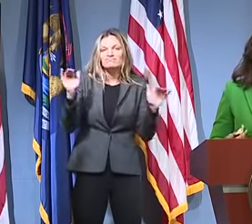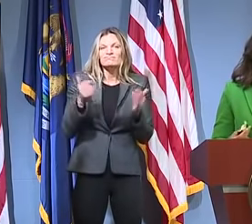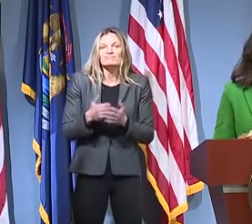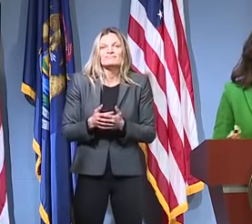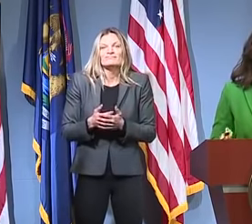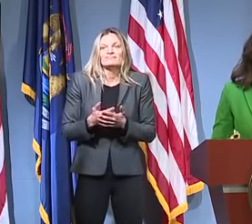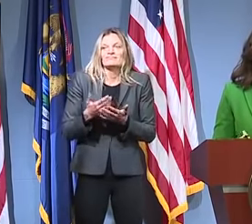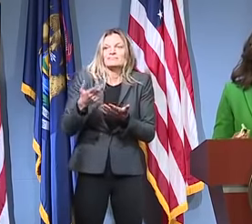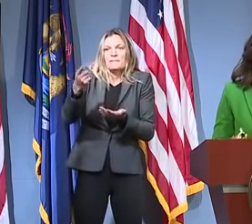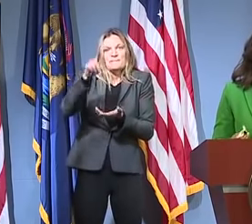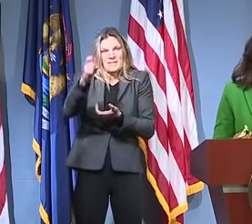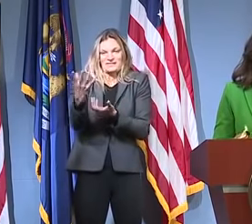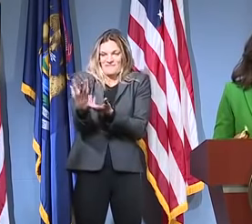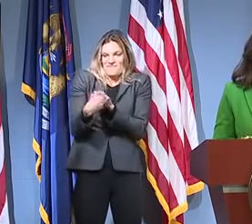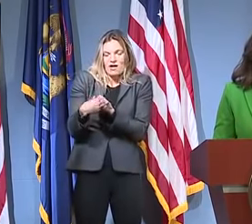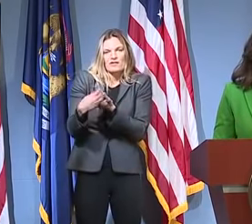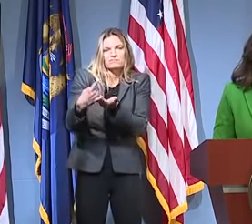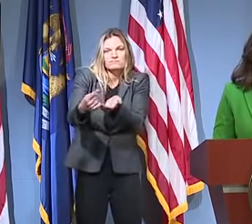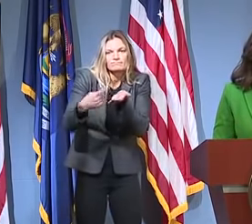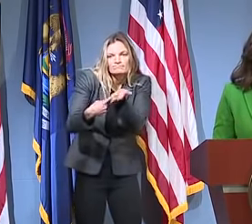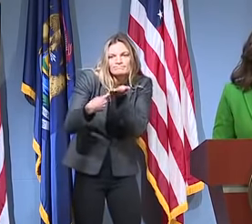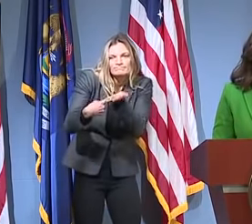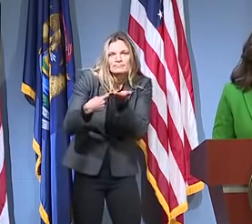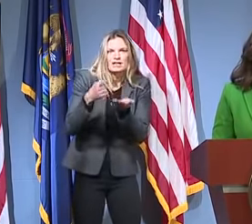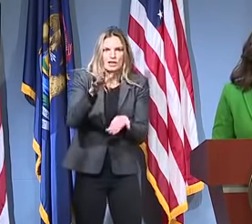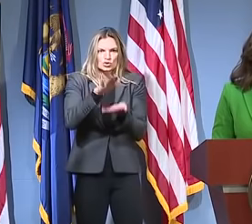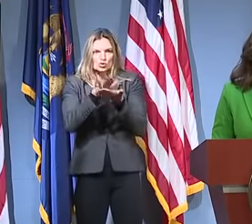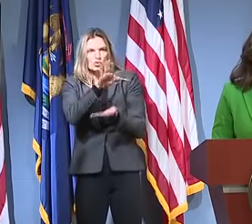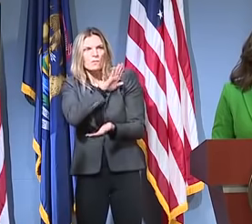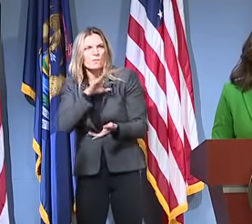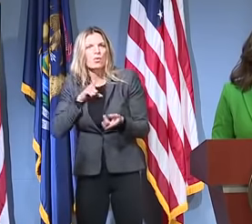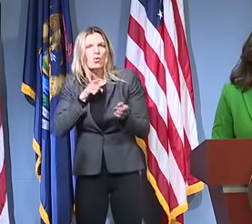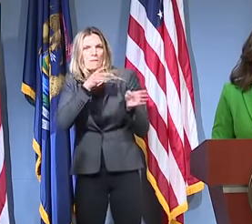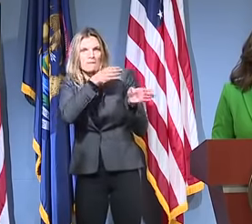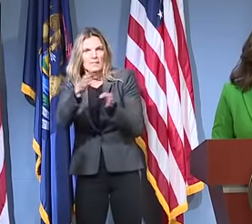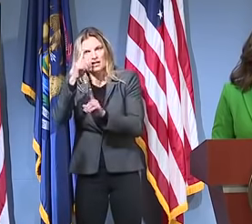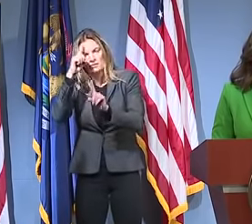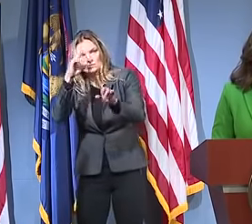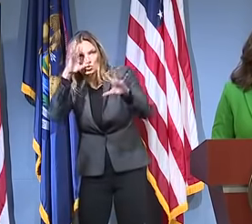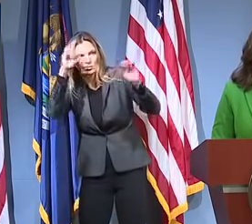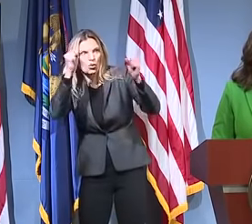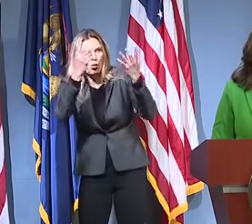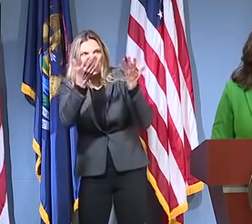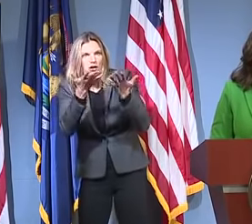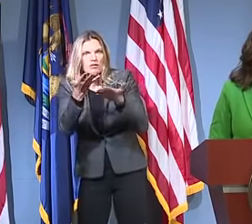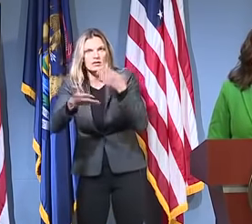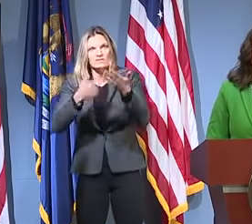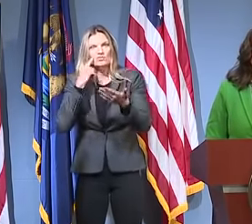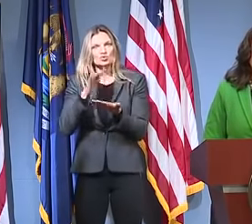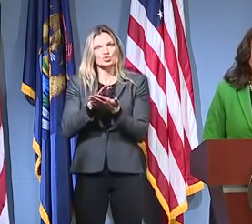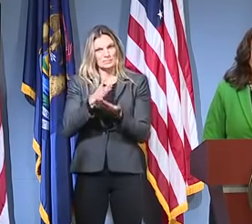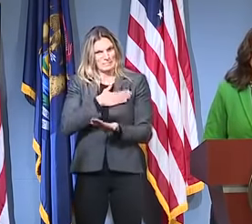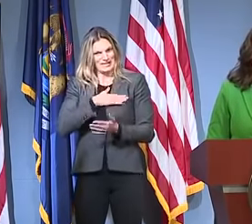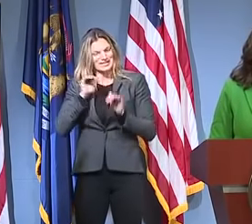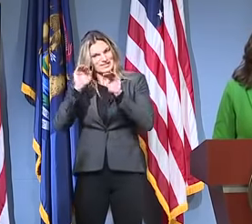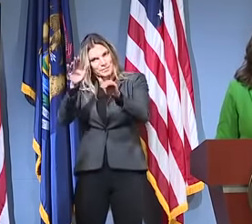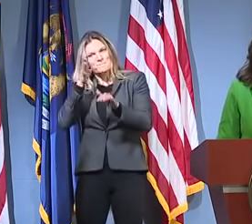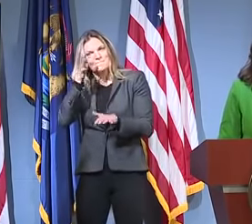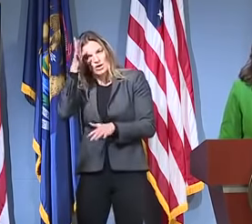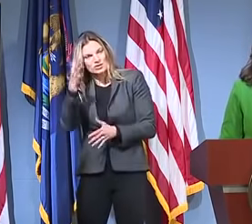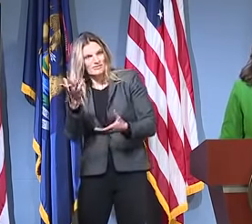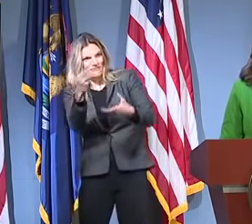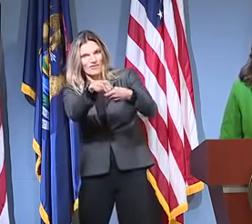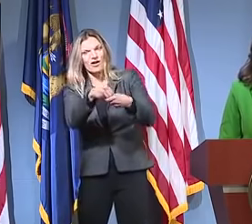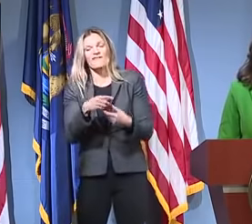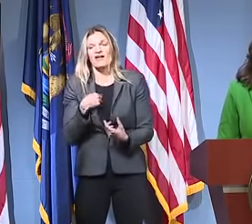the conversation that is happening at that school board level and with the superintendents. I would add this, Rick, I understand your